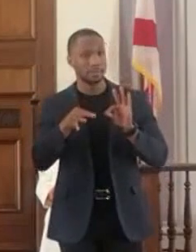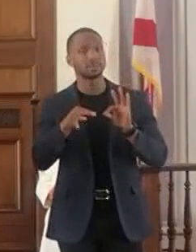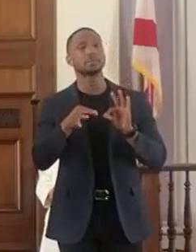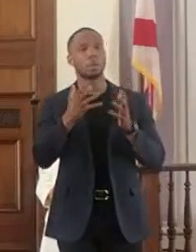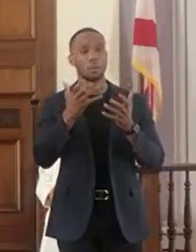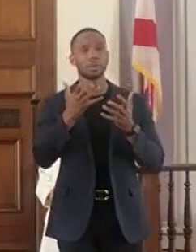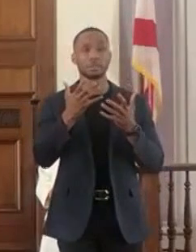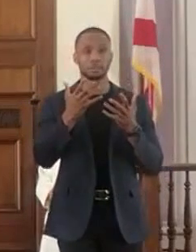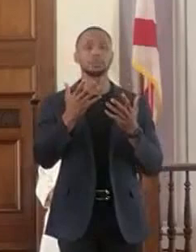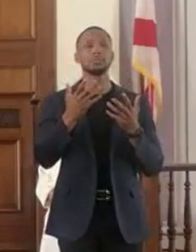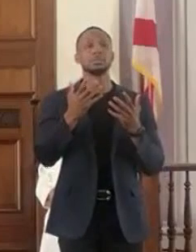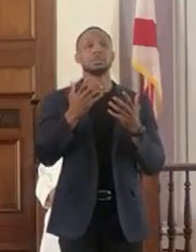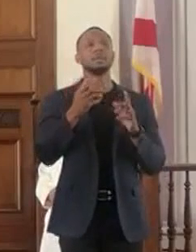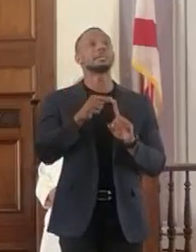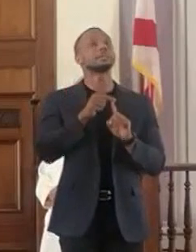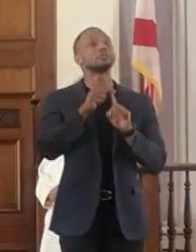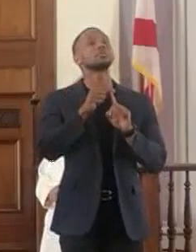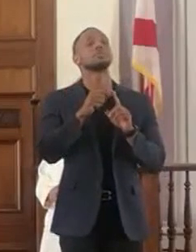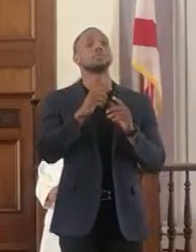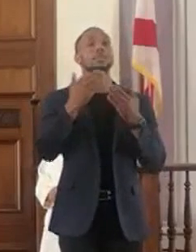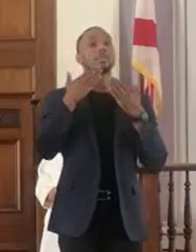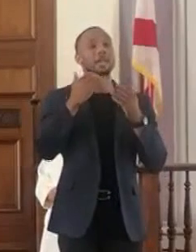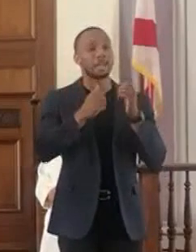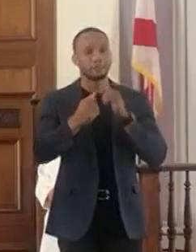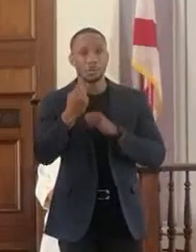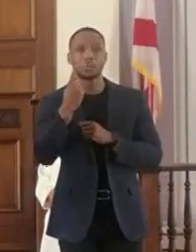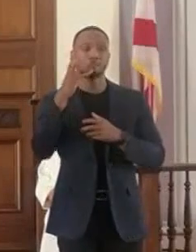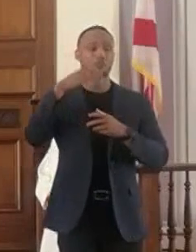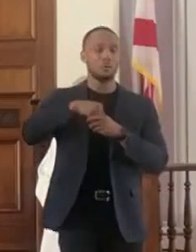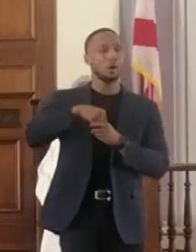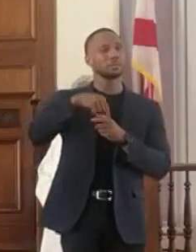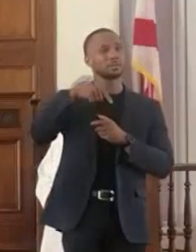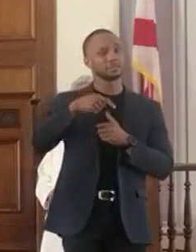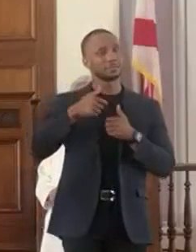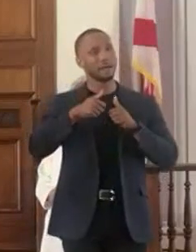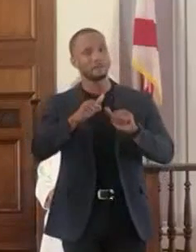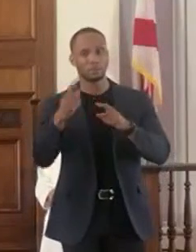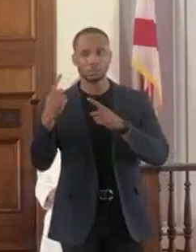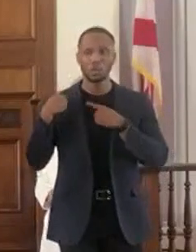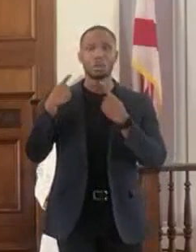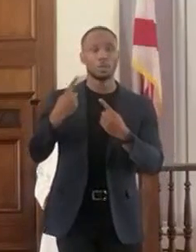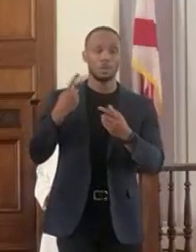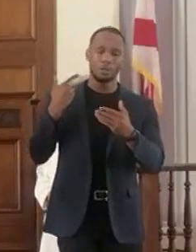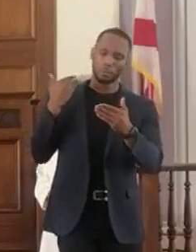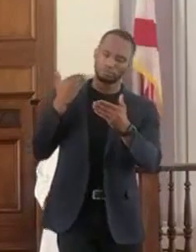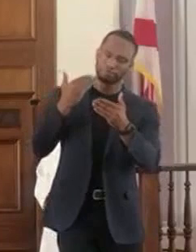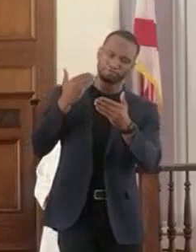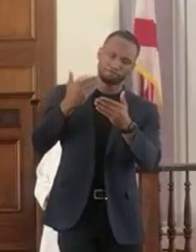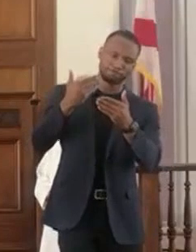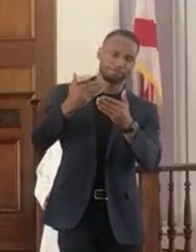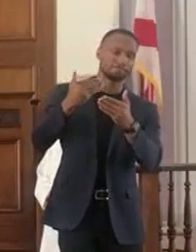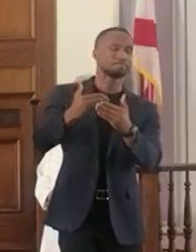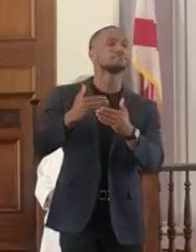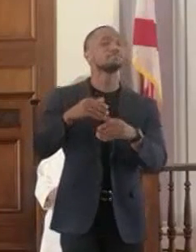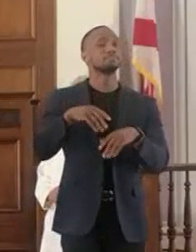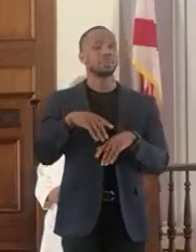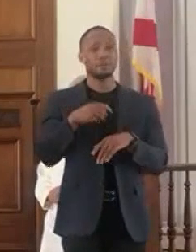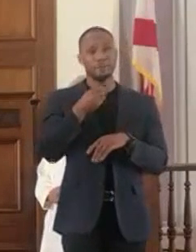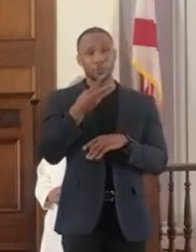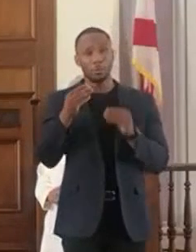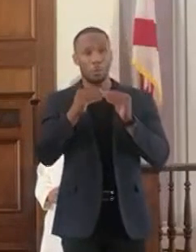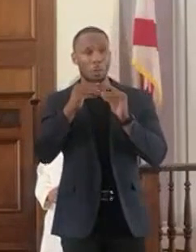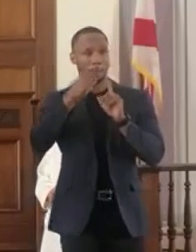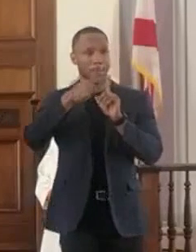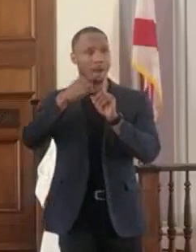wanted to make, except just to thank everyone who's been part of this effort for so long. We really are getting close to the end. We've got a few more